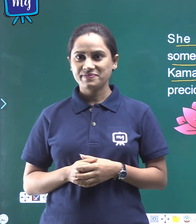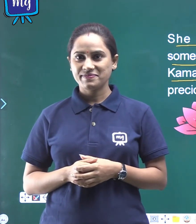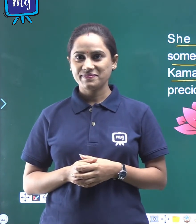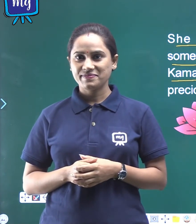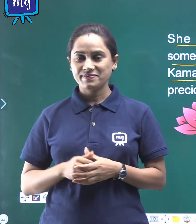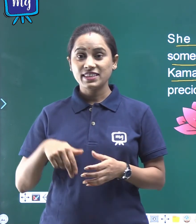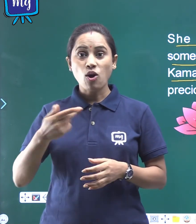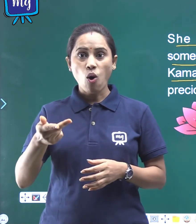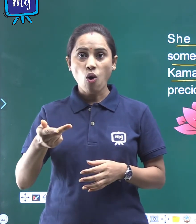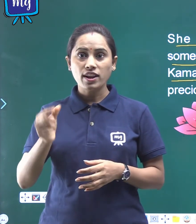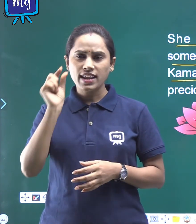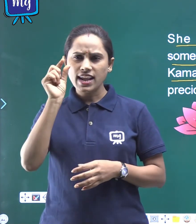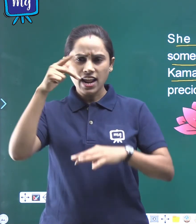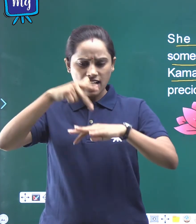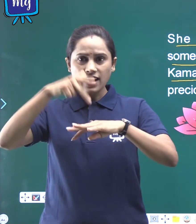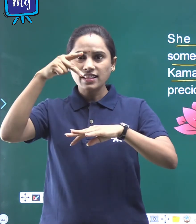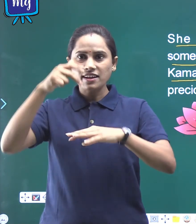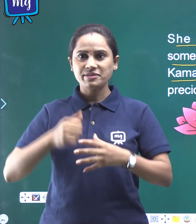or ratna,